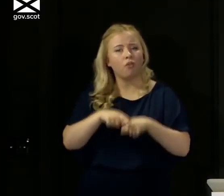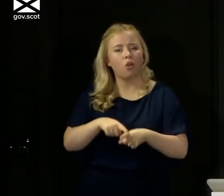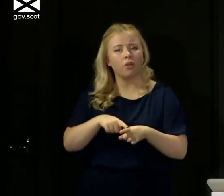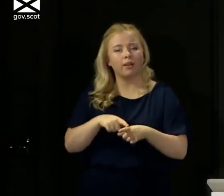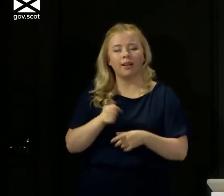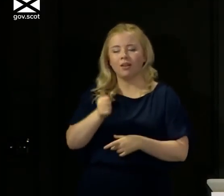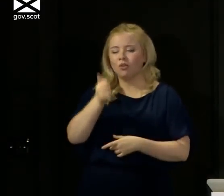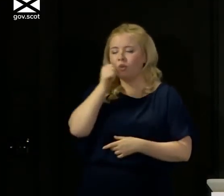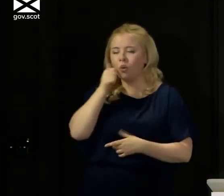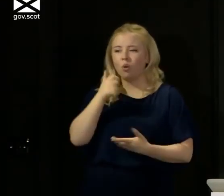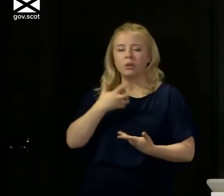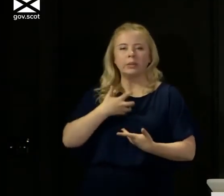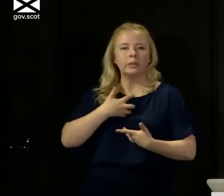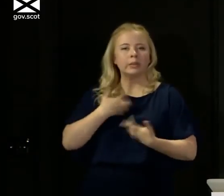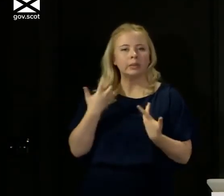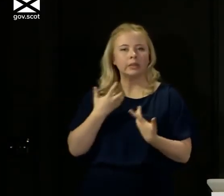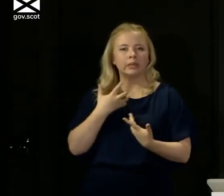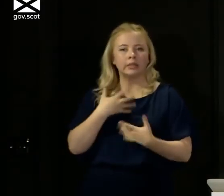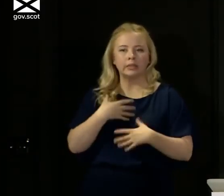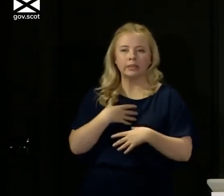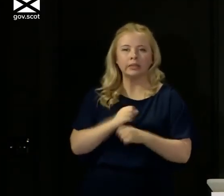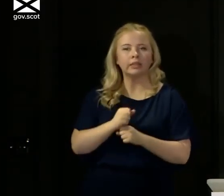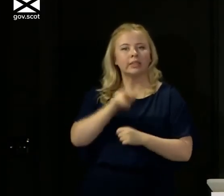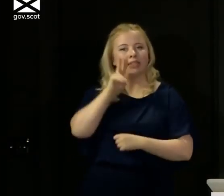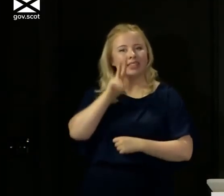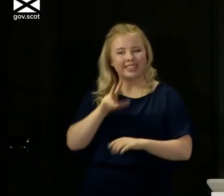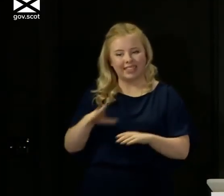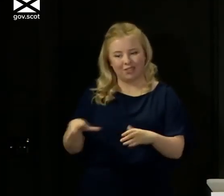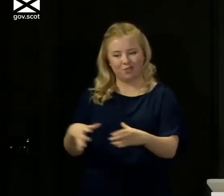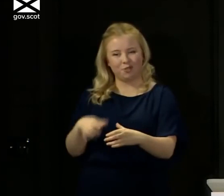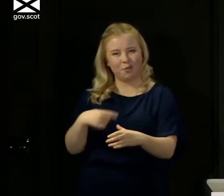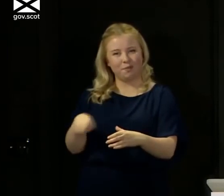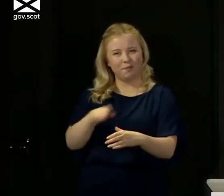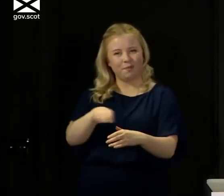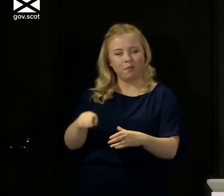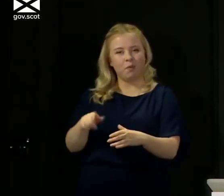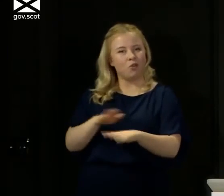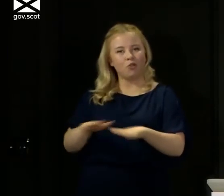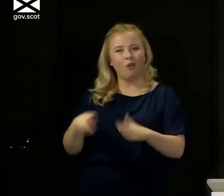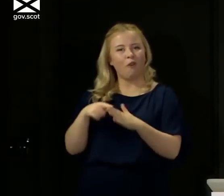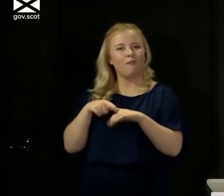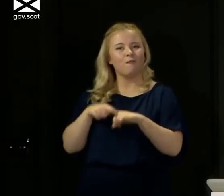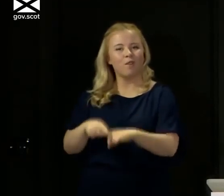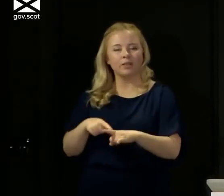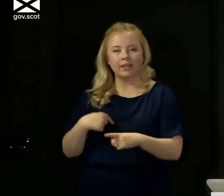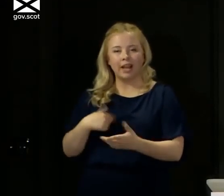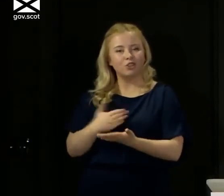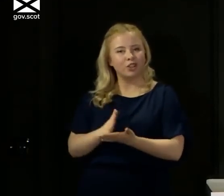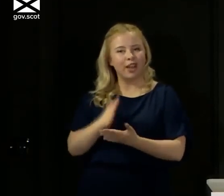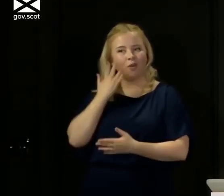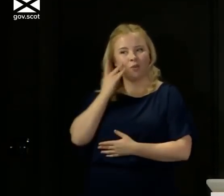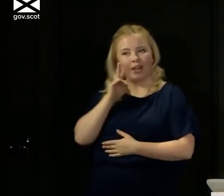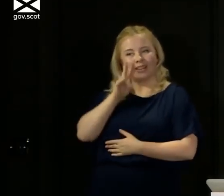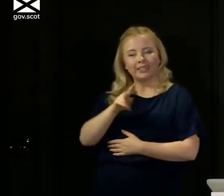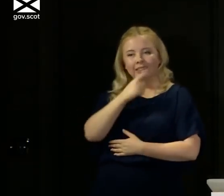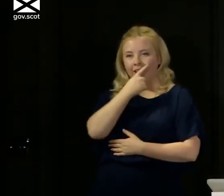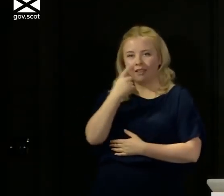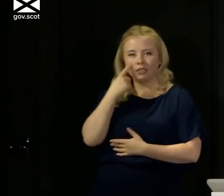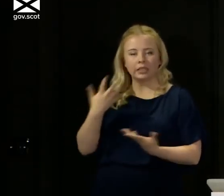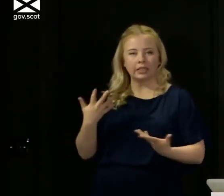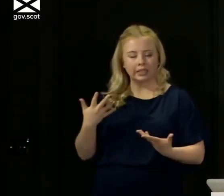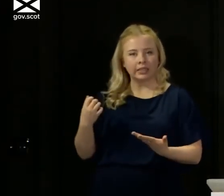how frustrating it can be to see a minority not complying. Trust me, I share that frustration whenever I see evidence of